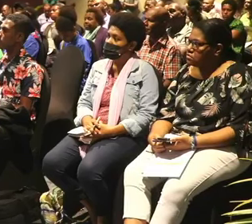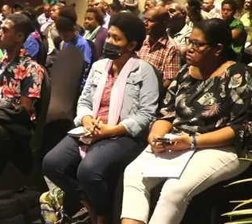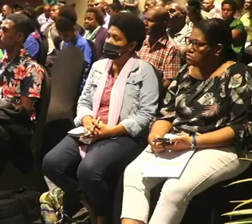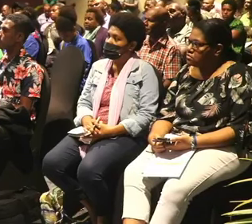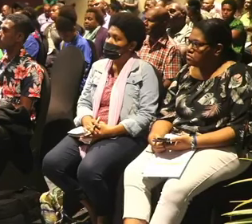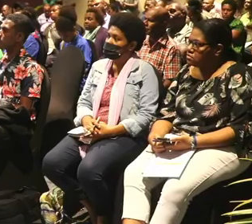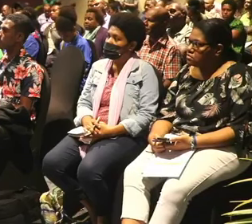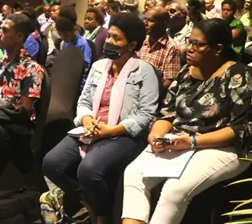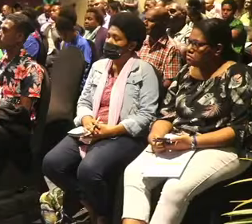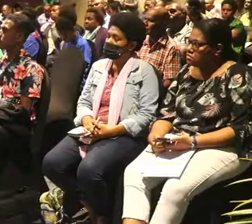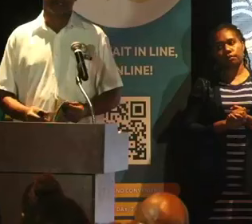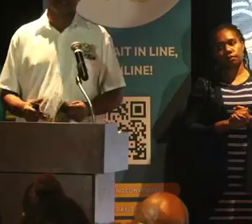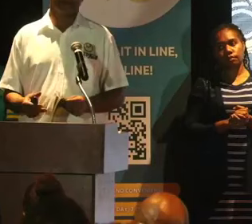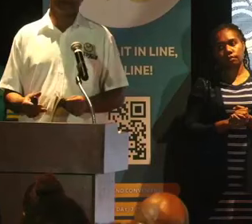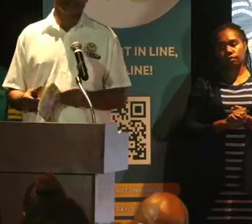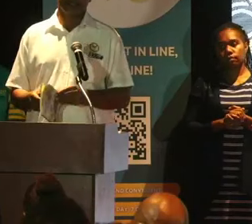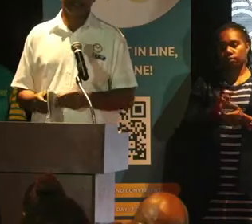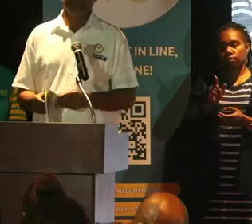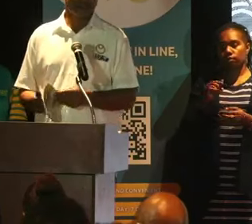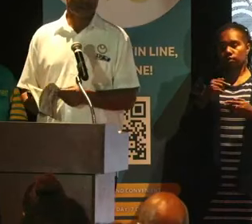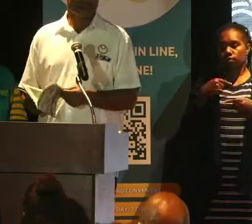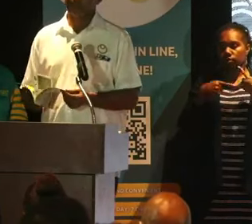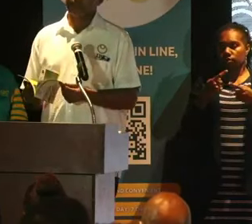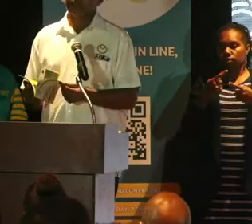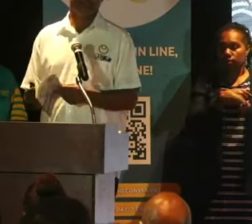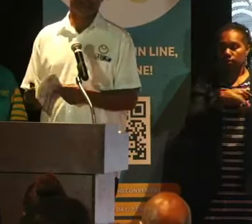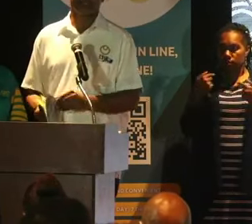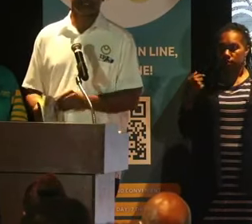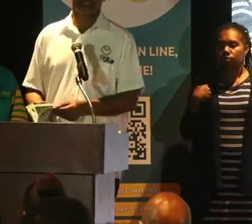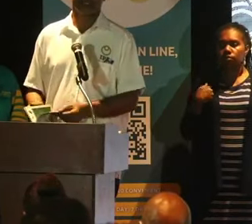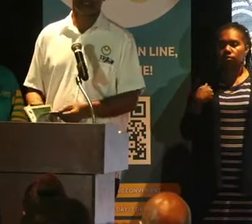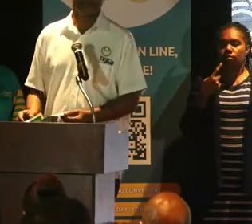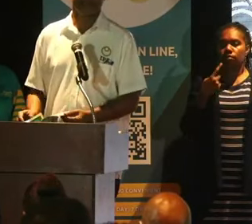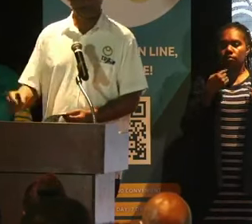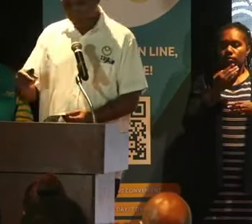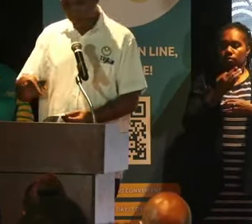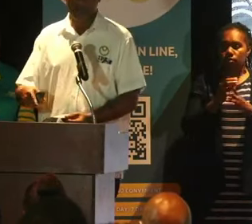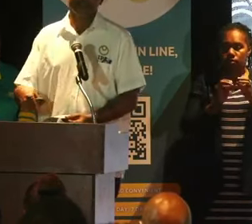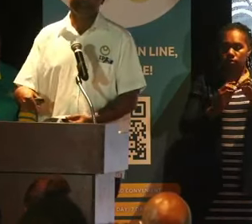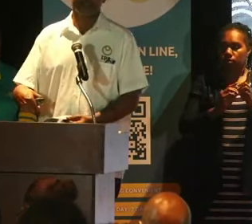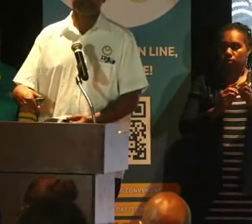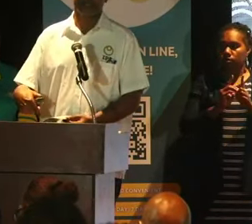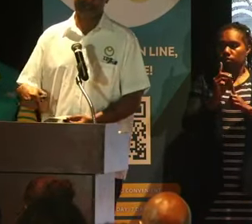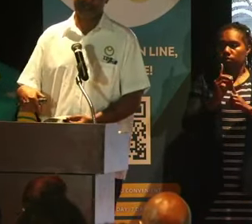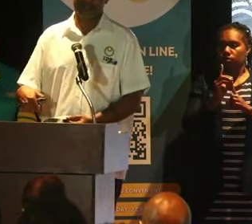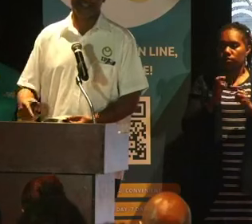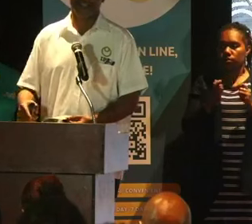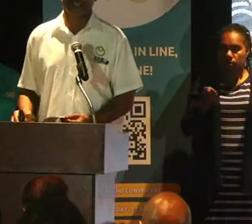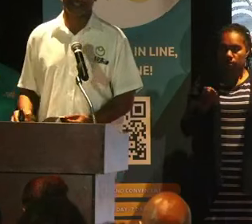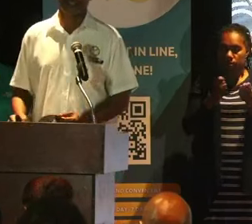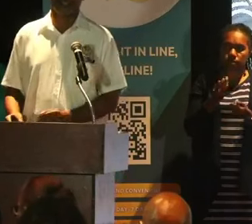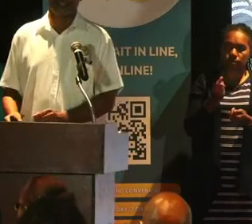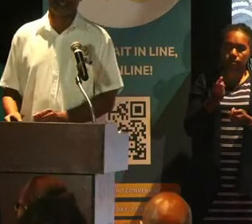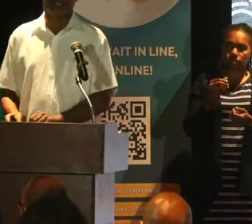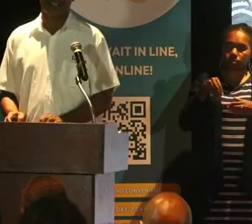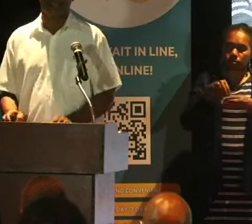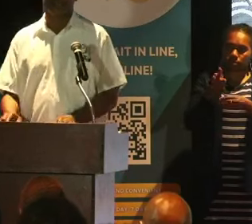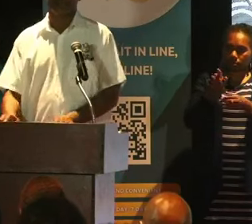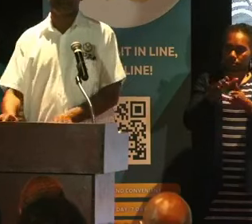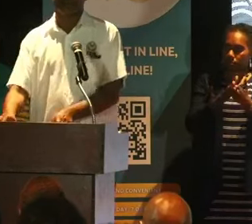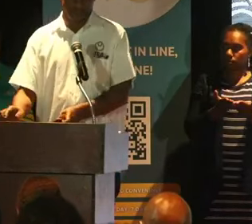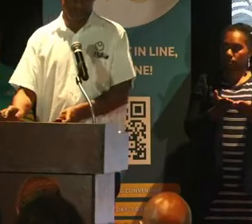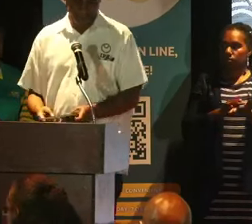updating it. So, but if you want information on it, we can certainly share. But also insurance is also in there.